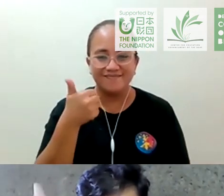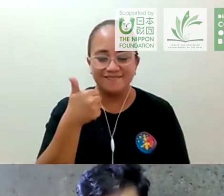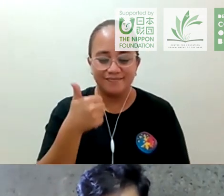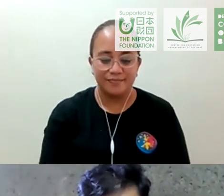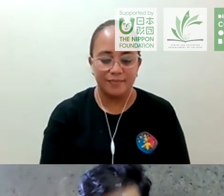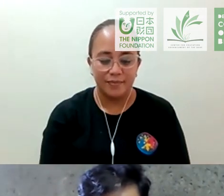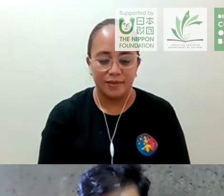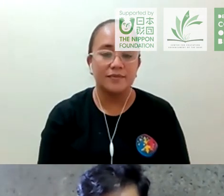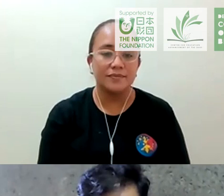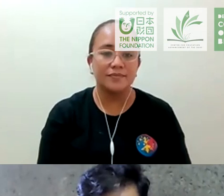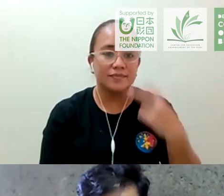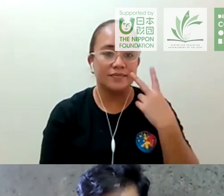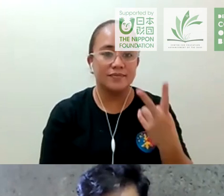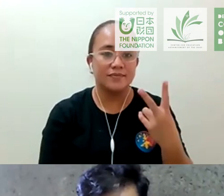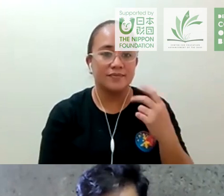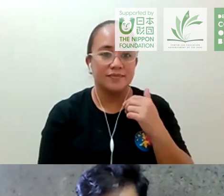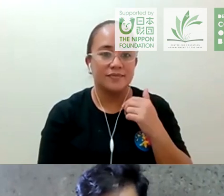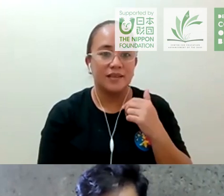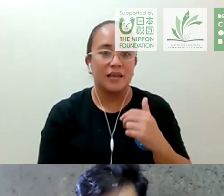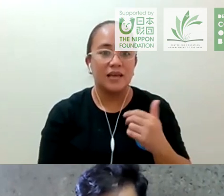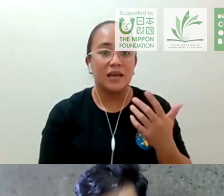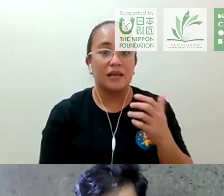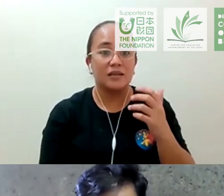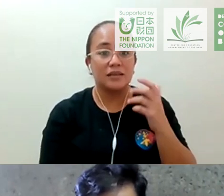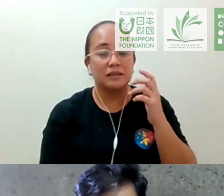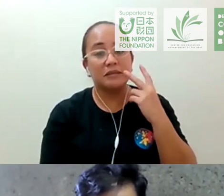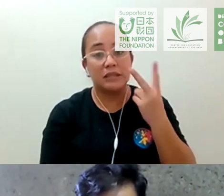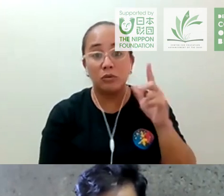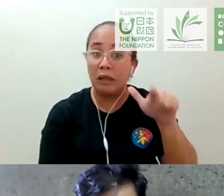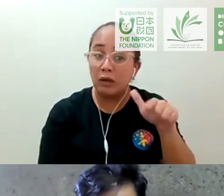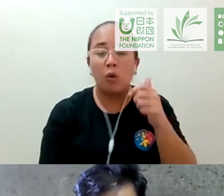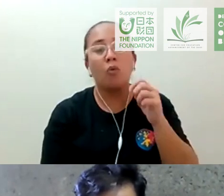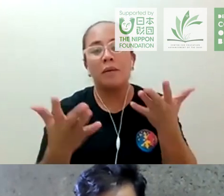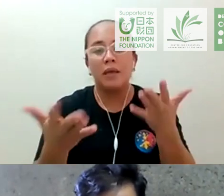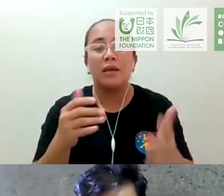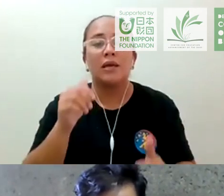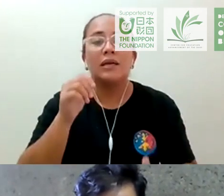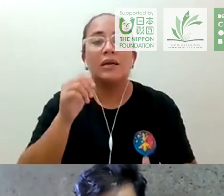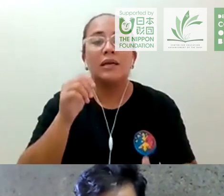Okay. See you later maybe, or definitely see you tomorrow.